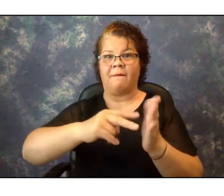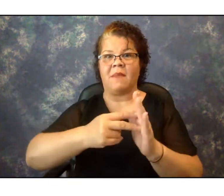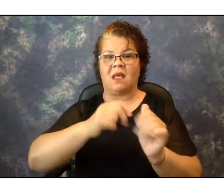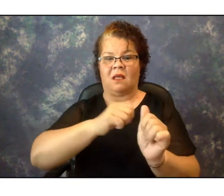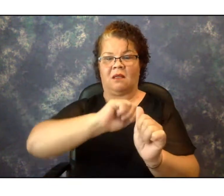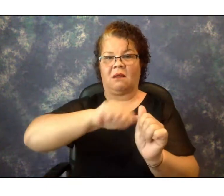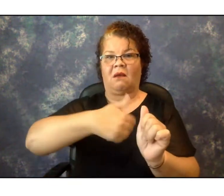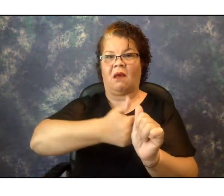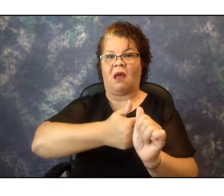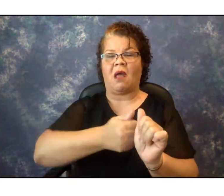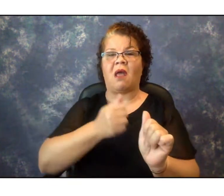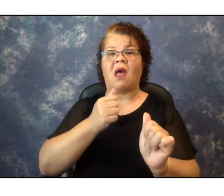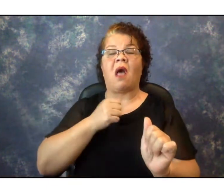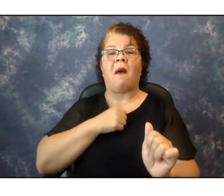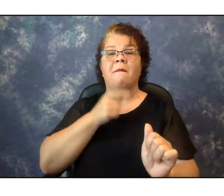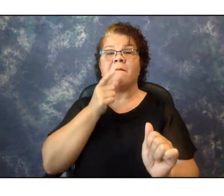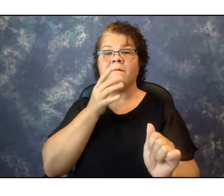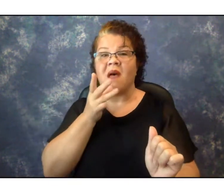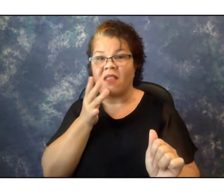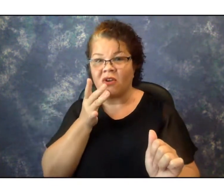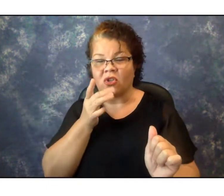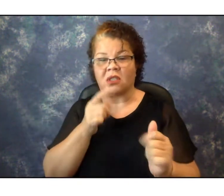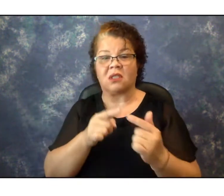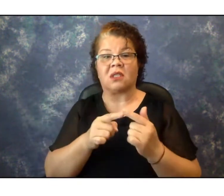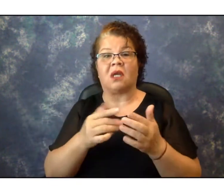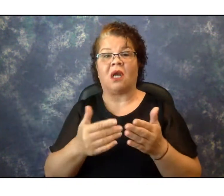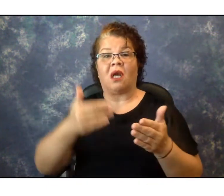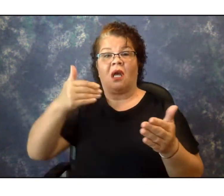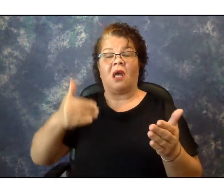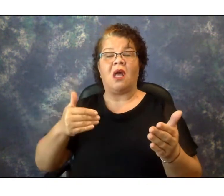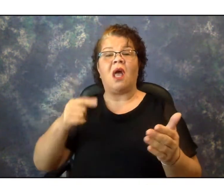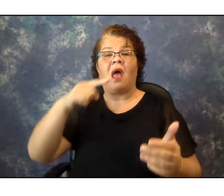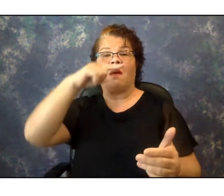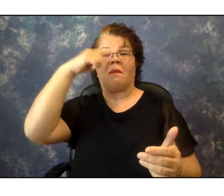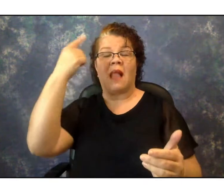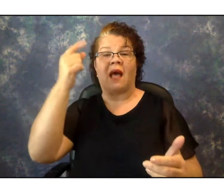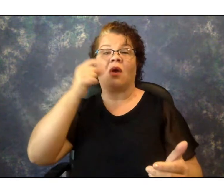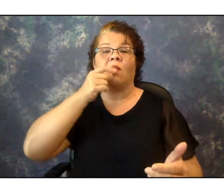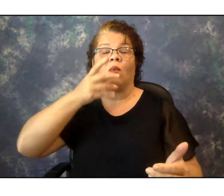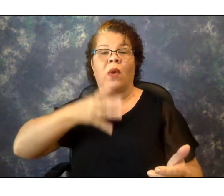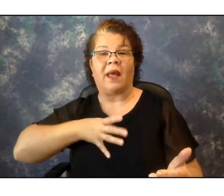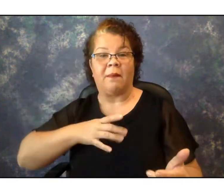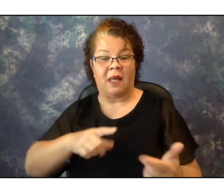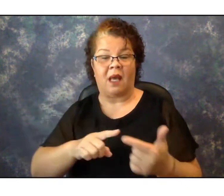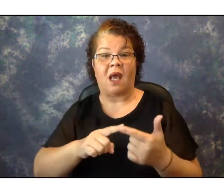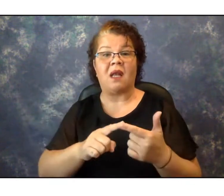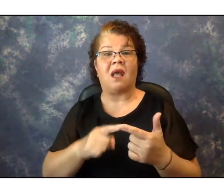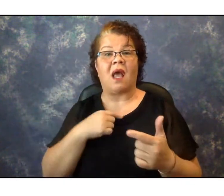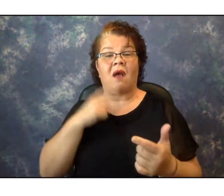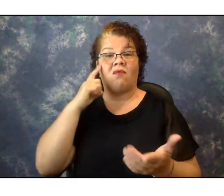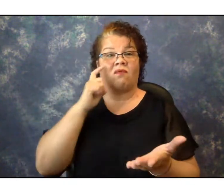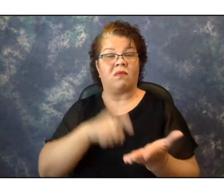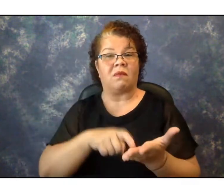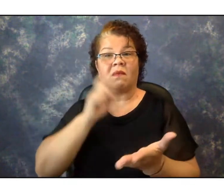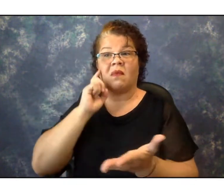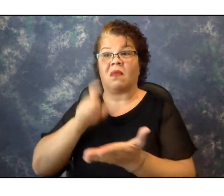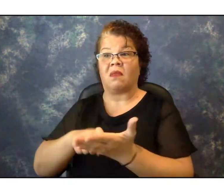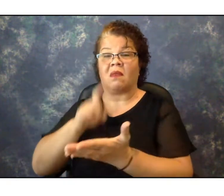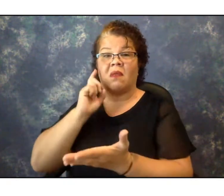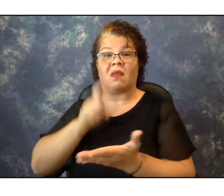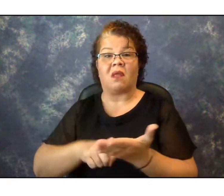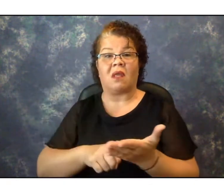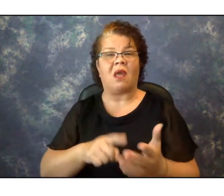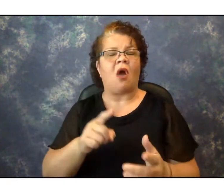Black women who've experienced the loss of the Black men in their lives that they love, right? We can go right back to Ida B. Wells,